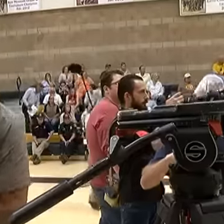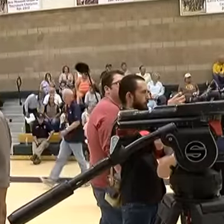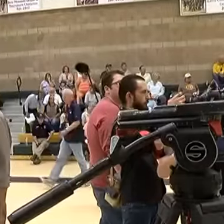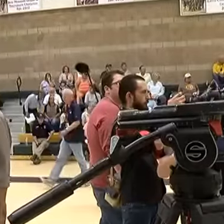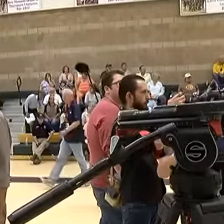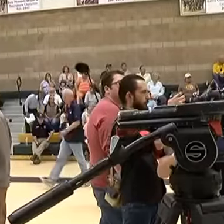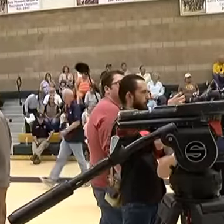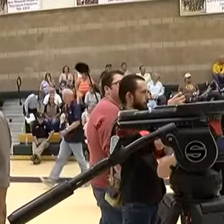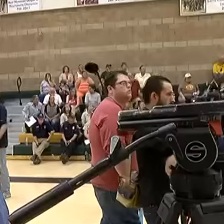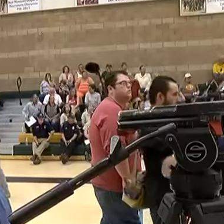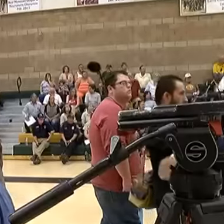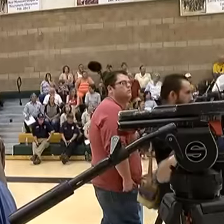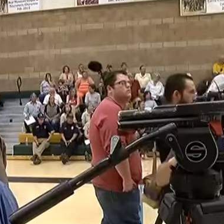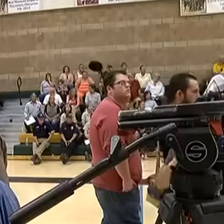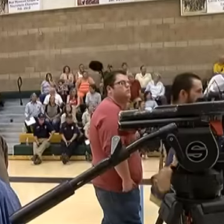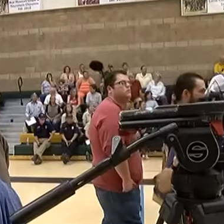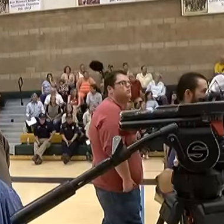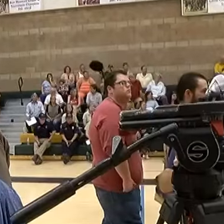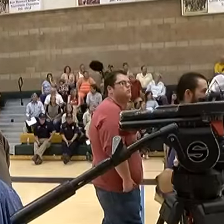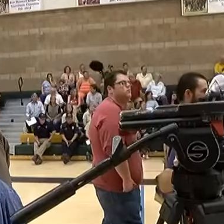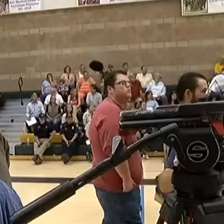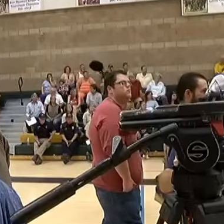haven't